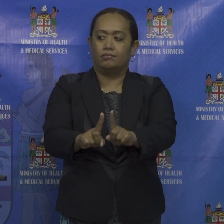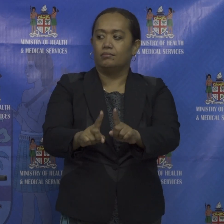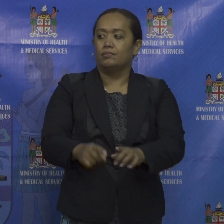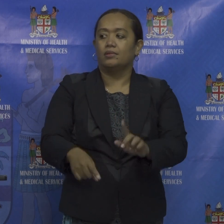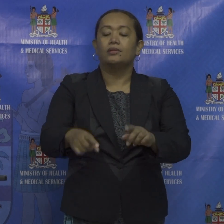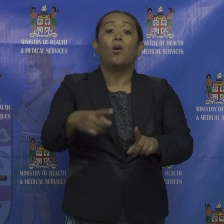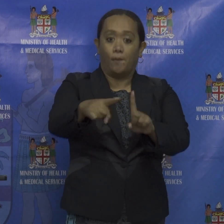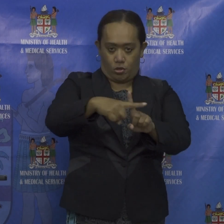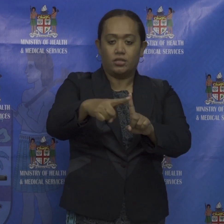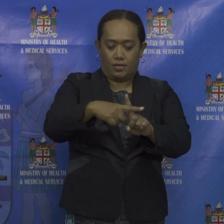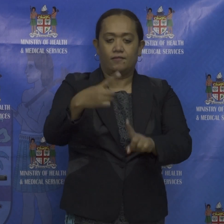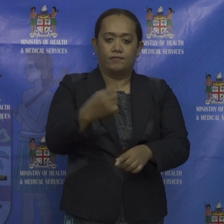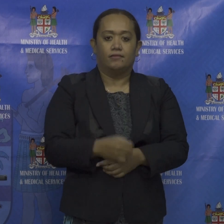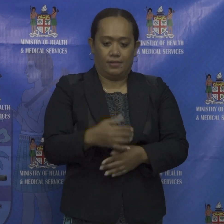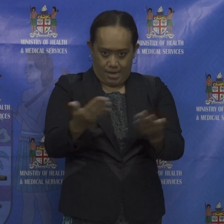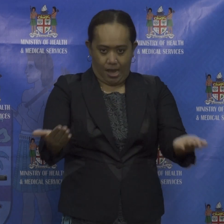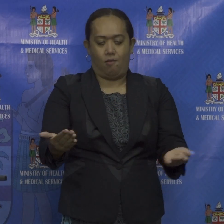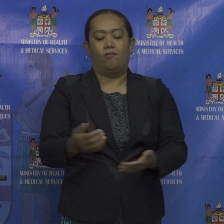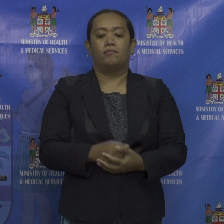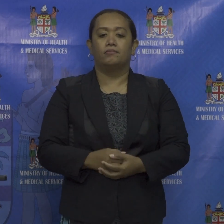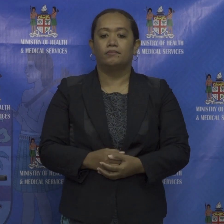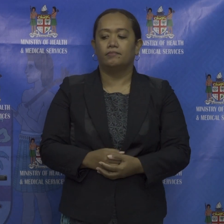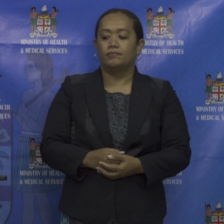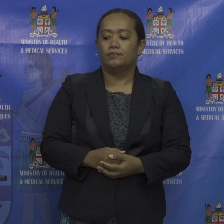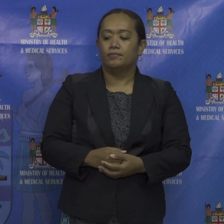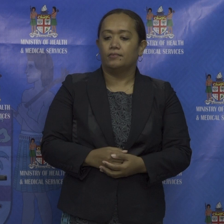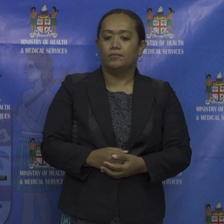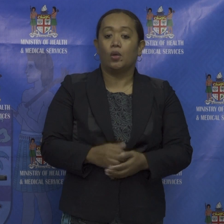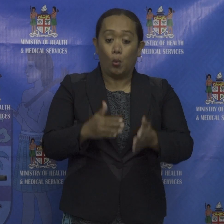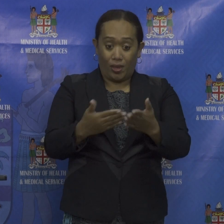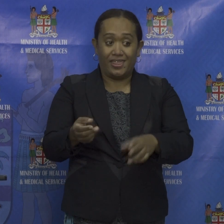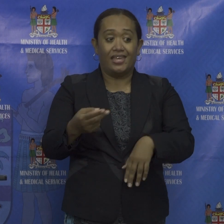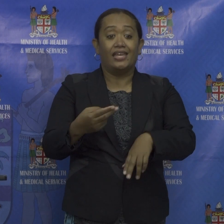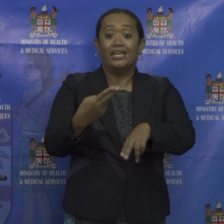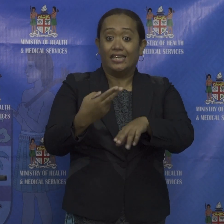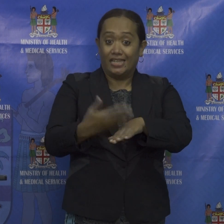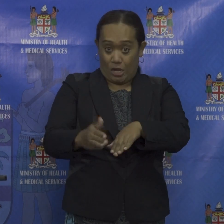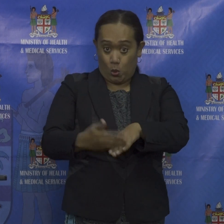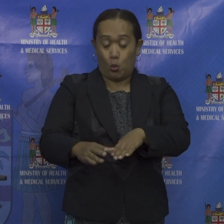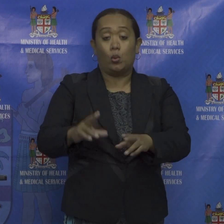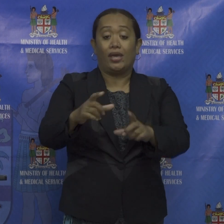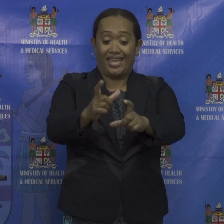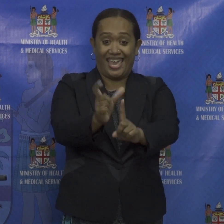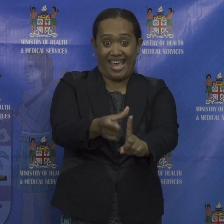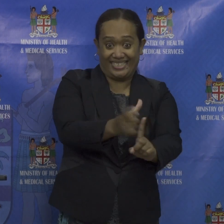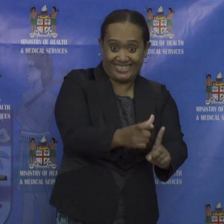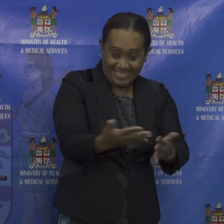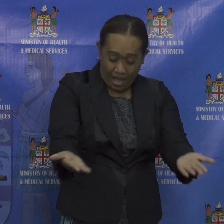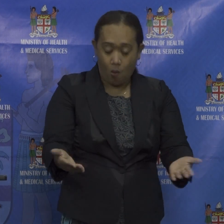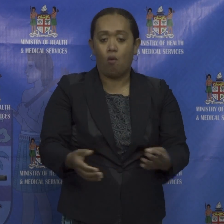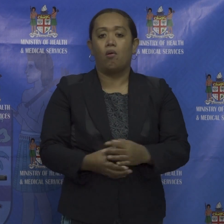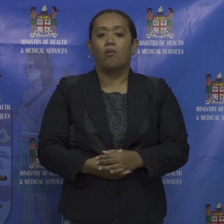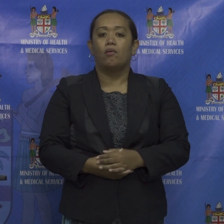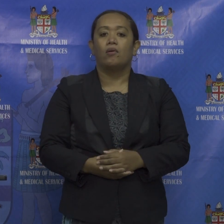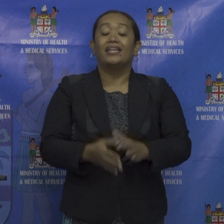test positive for the virus eventually. So with the new cases, the 4 new cases announced today,